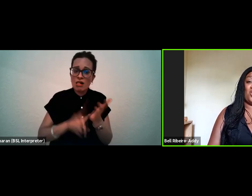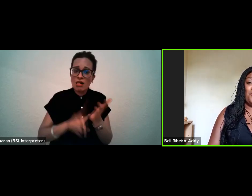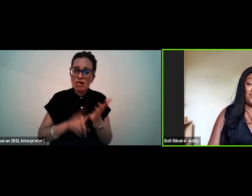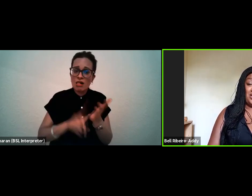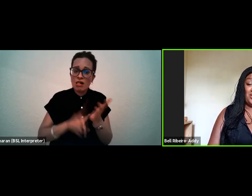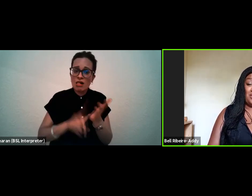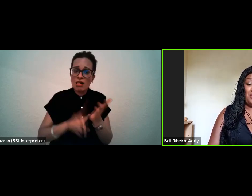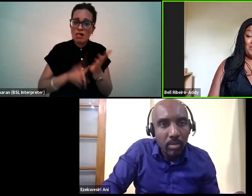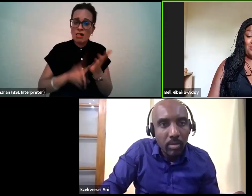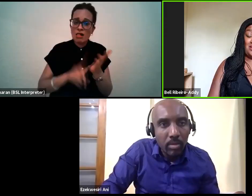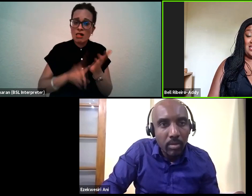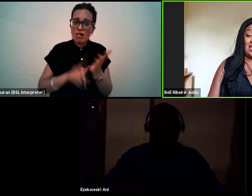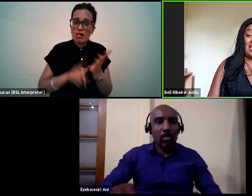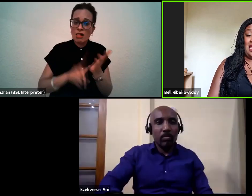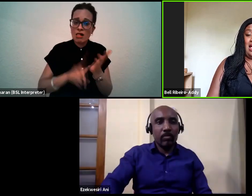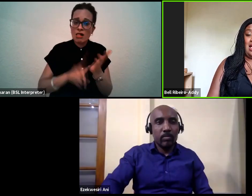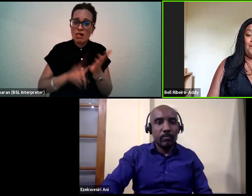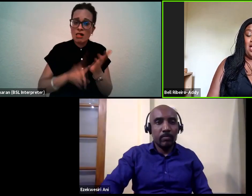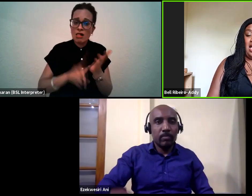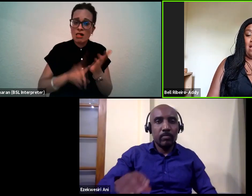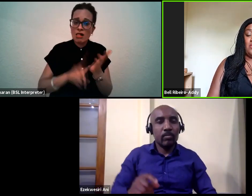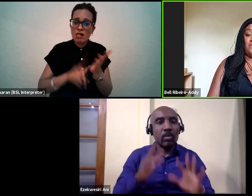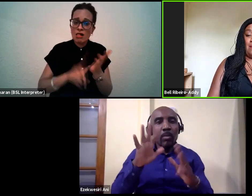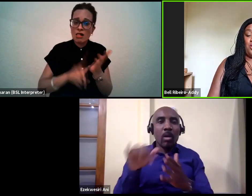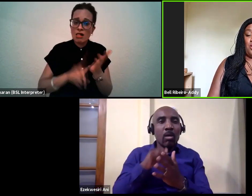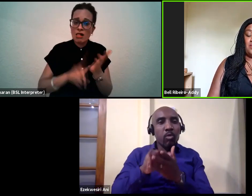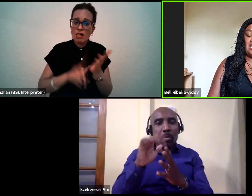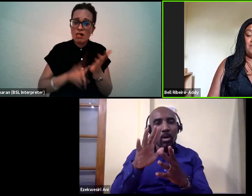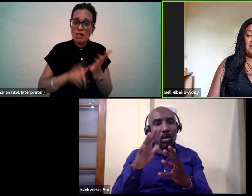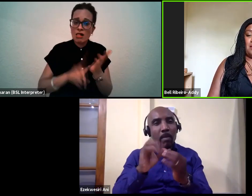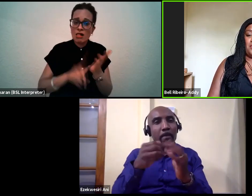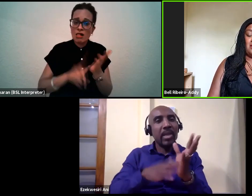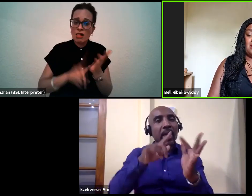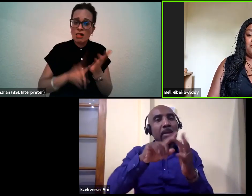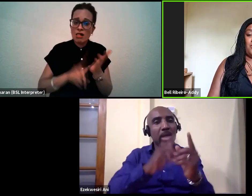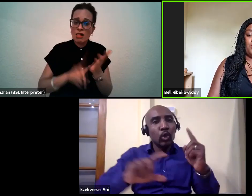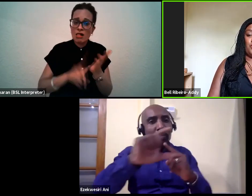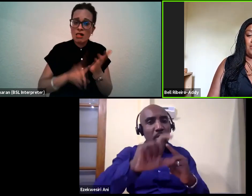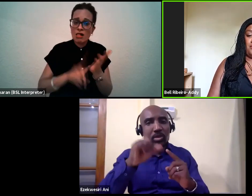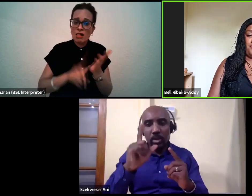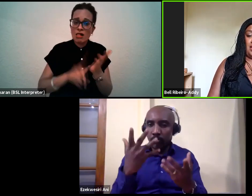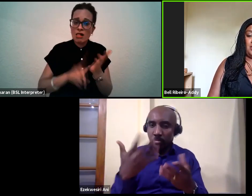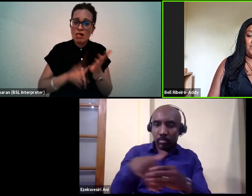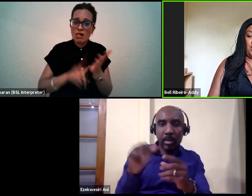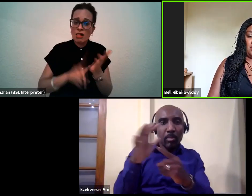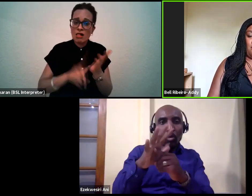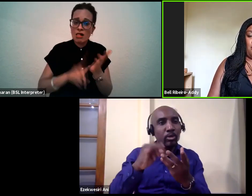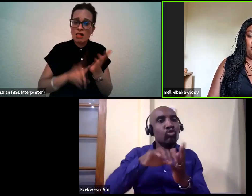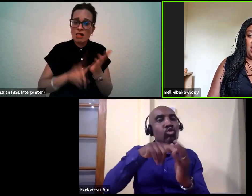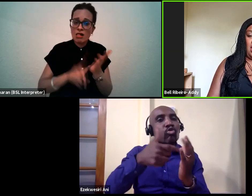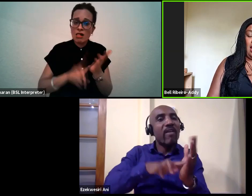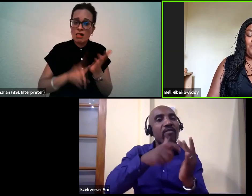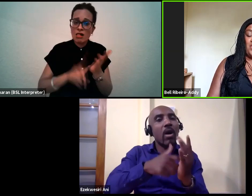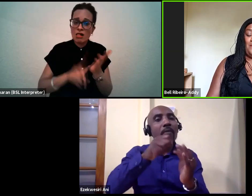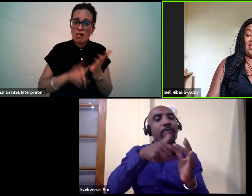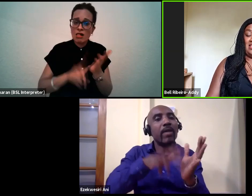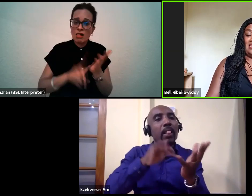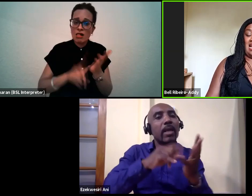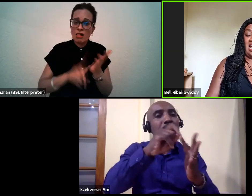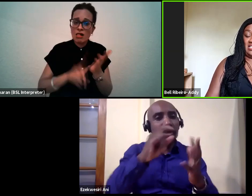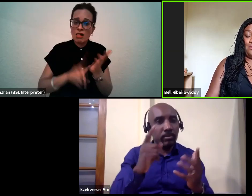has the confidence of the BAME community, and that would obviously mean something that didn't involve Trevor Phillips, for example.